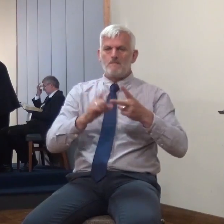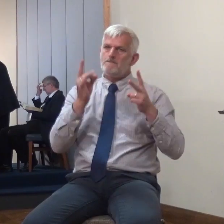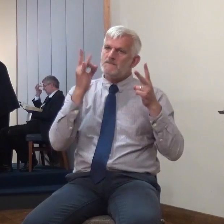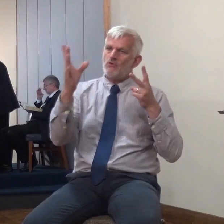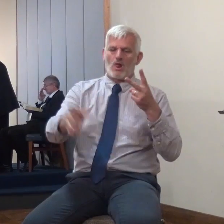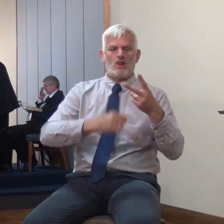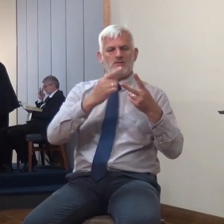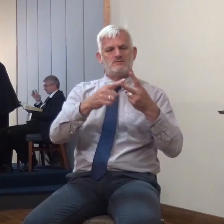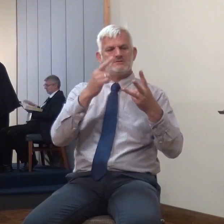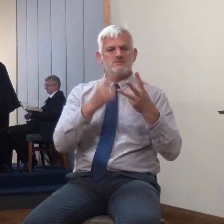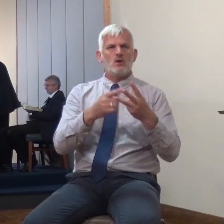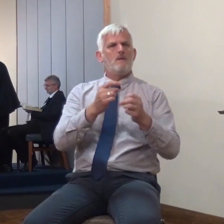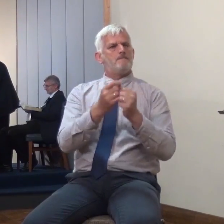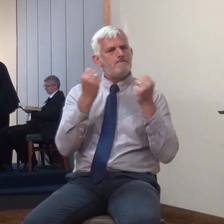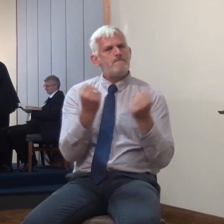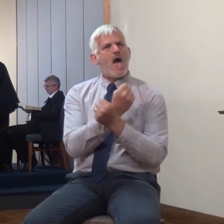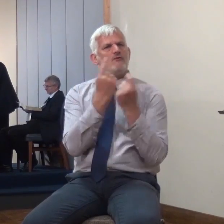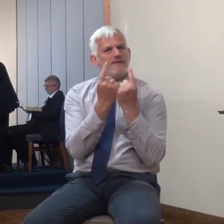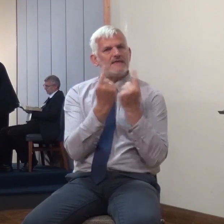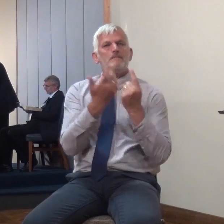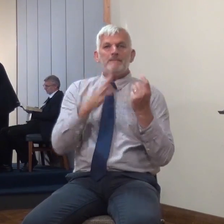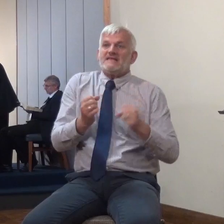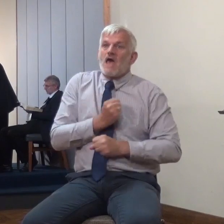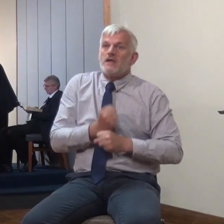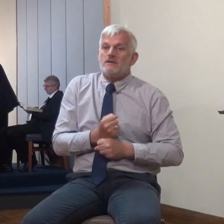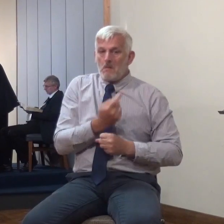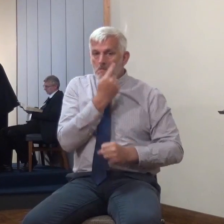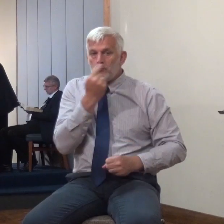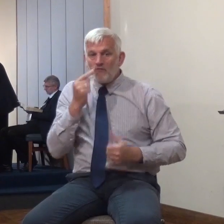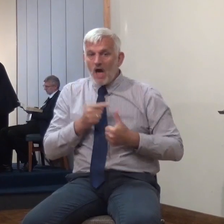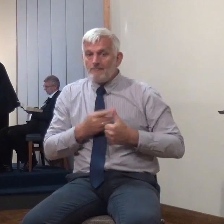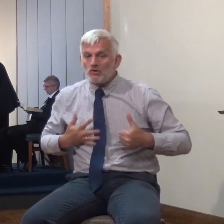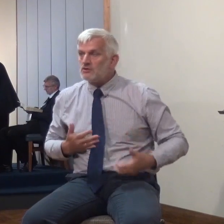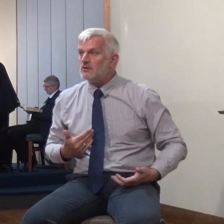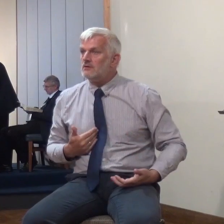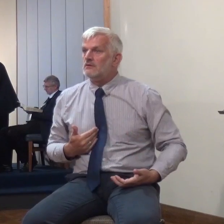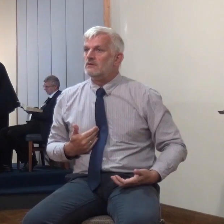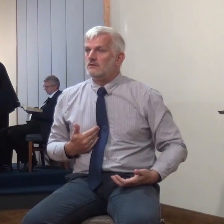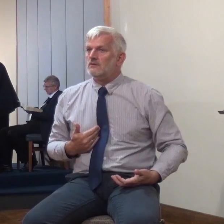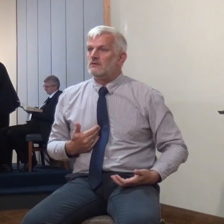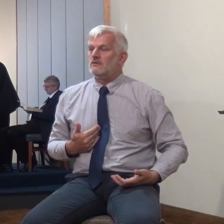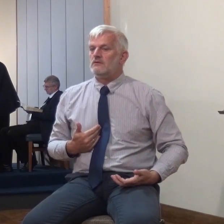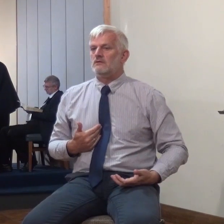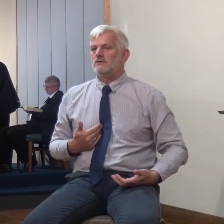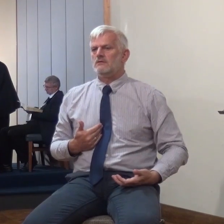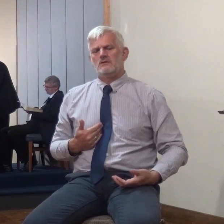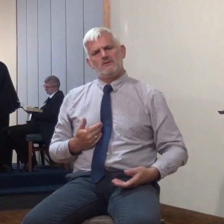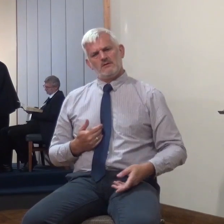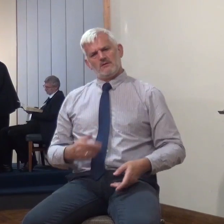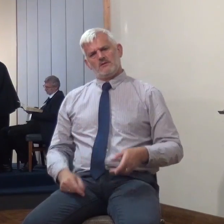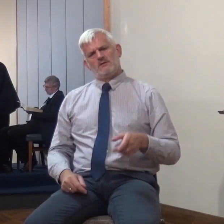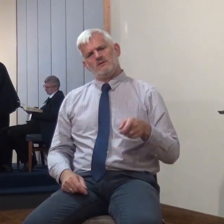wonders, in mighty deeds. For what is it wherein ye